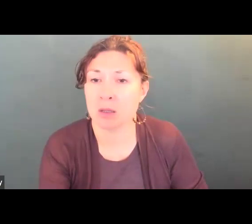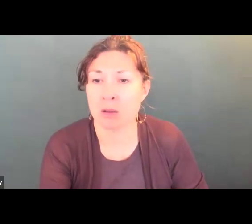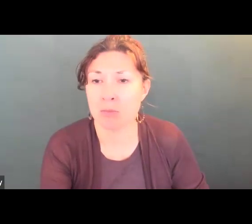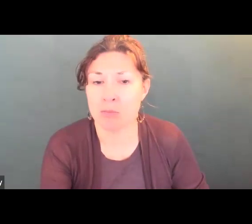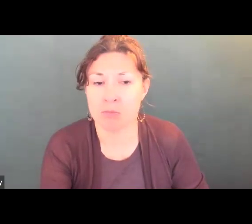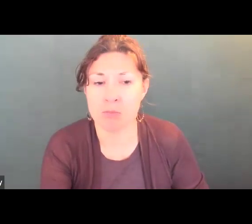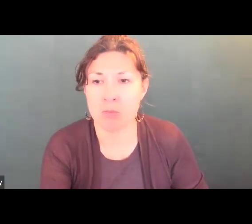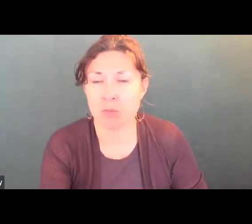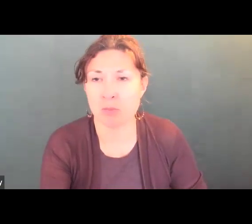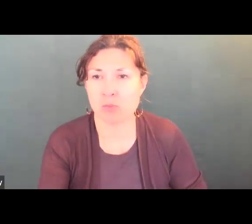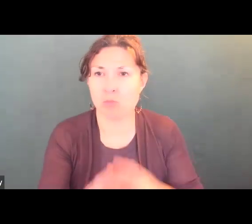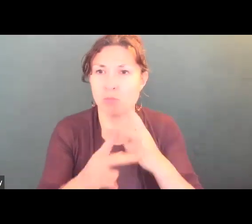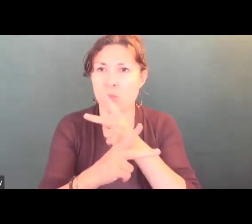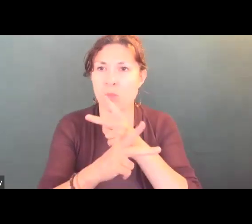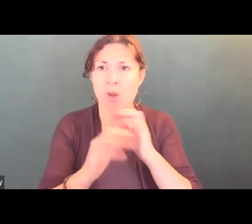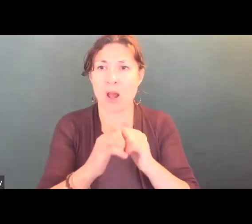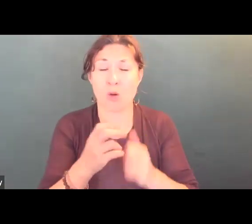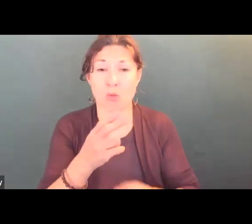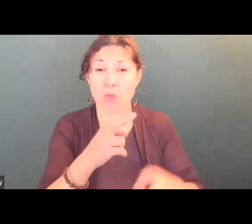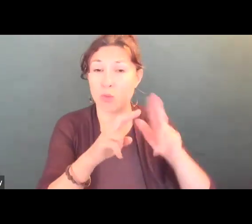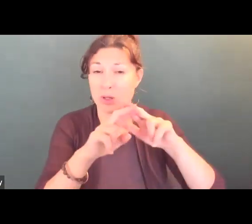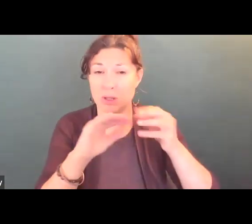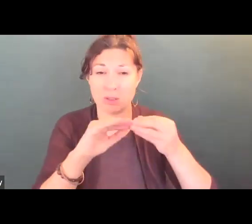students to your school,